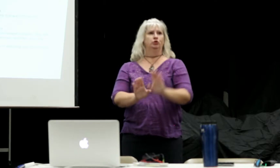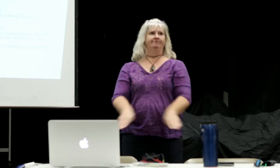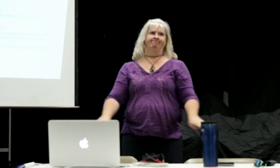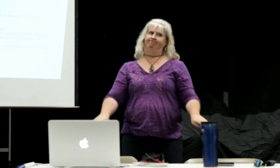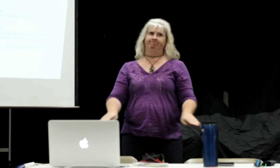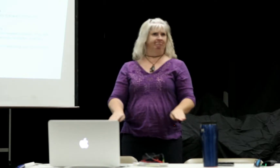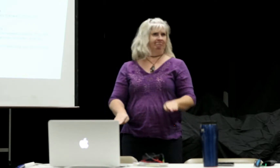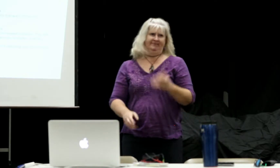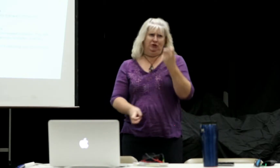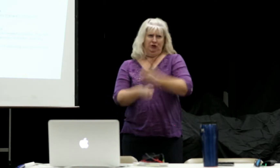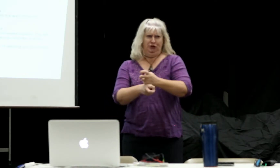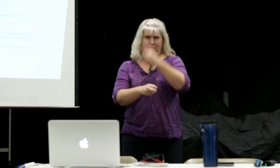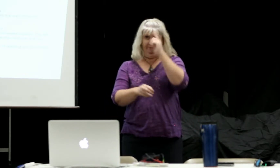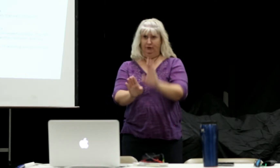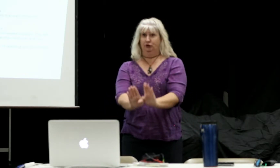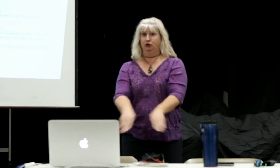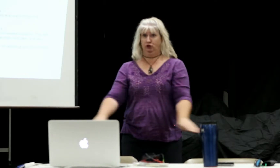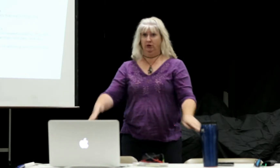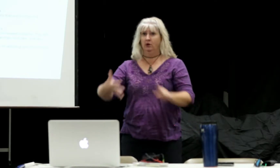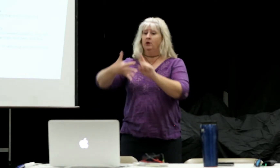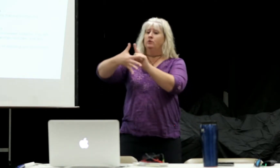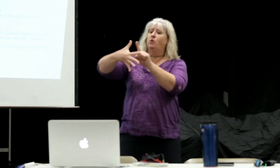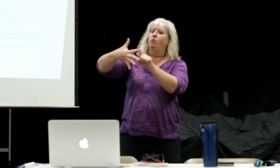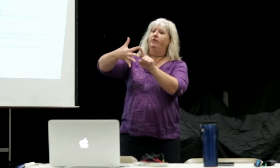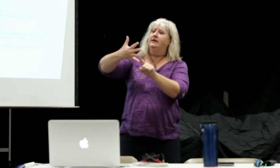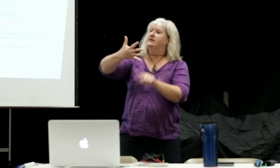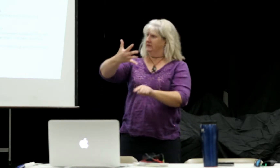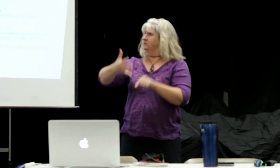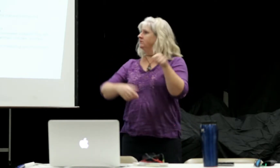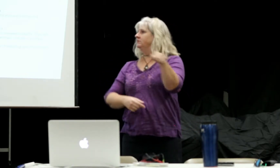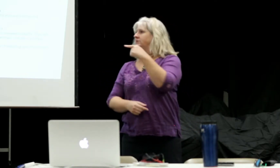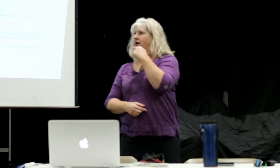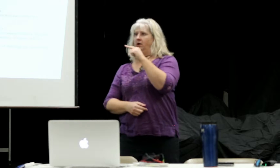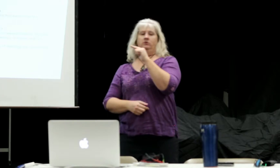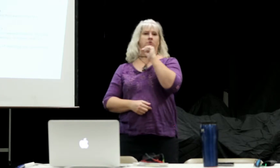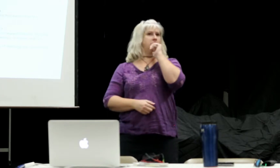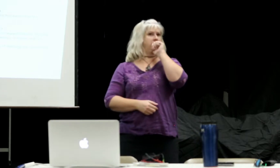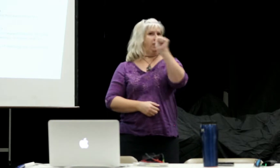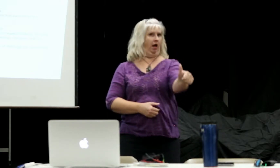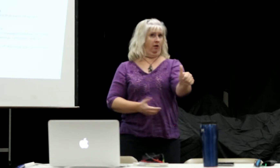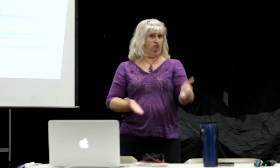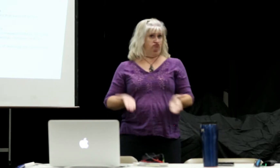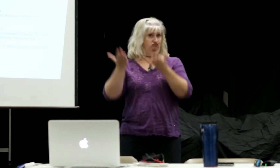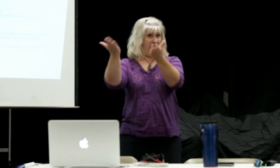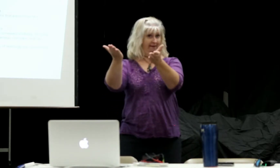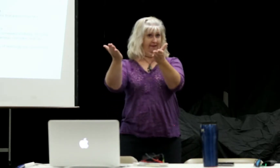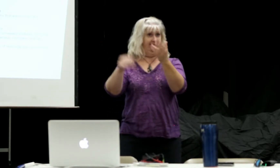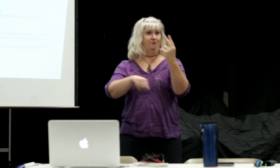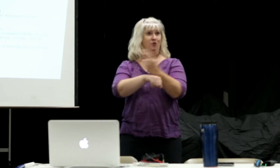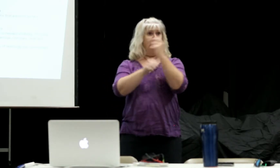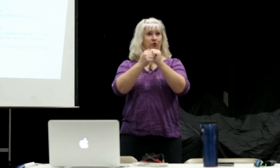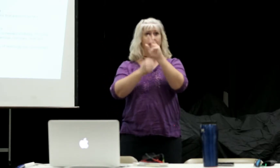I remember was for children. They said it was going to be too hard for children. So there were a list of 5 different populations that is